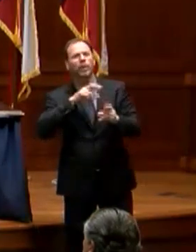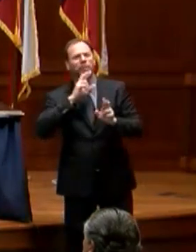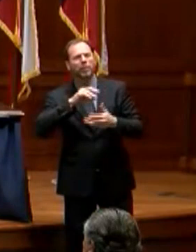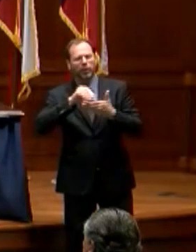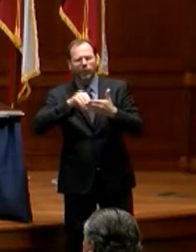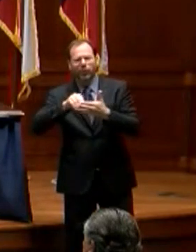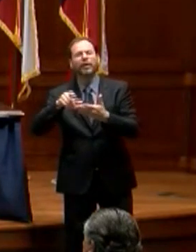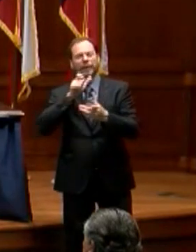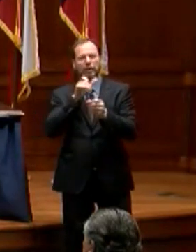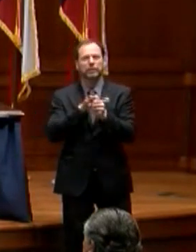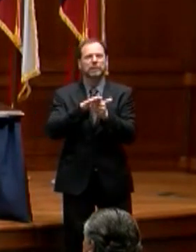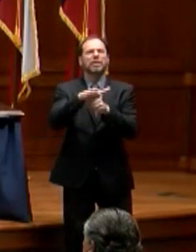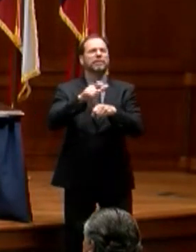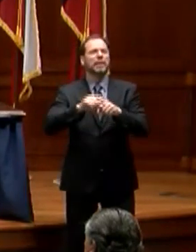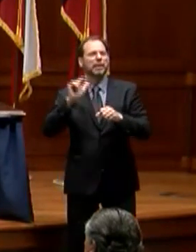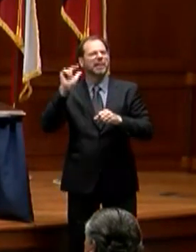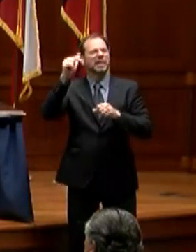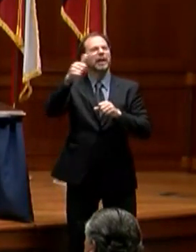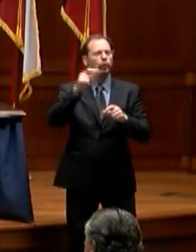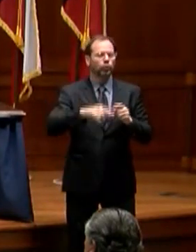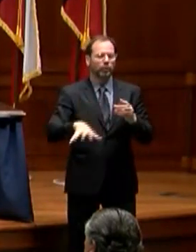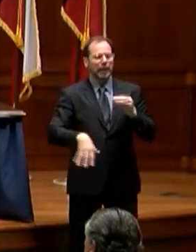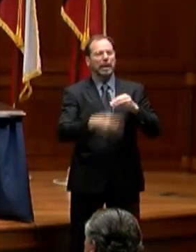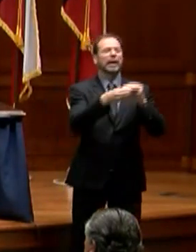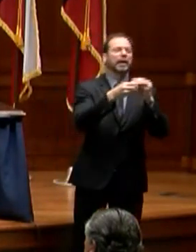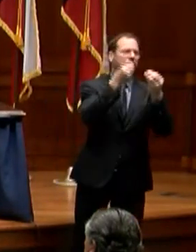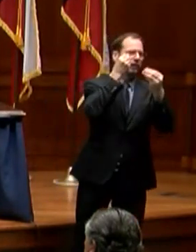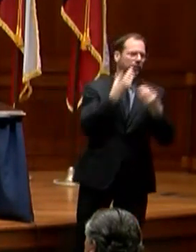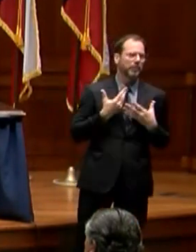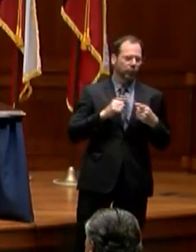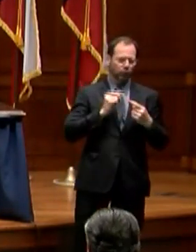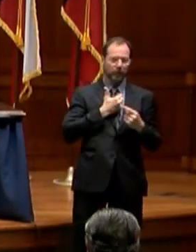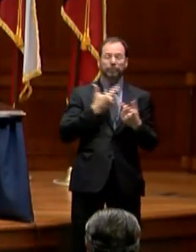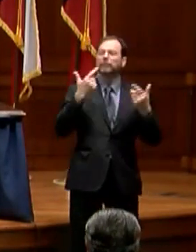to have enough time in the day to get it done. Thanks, guys. We got to run.